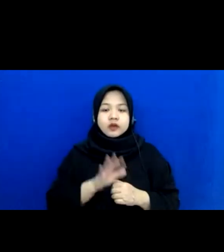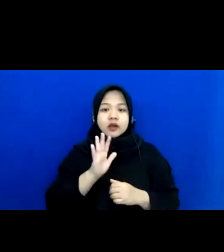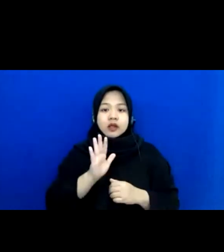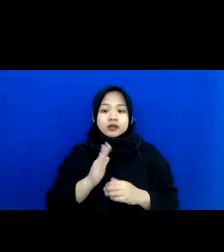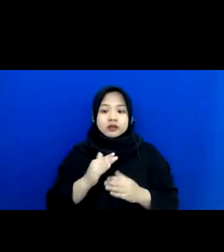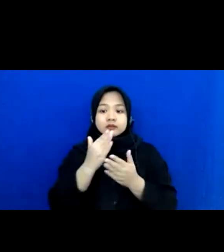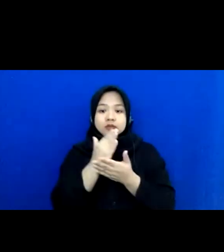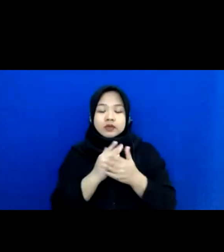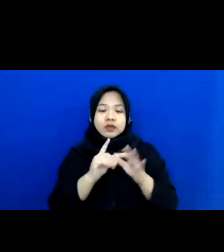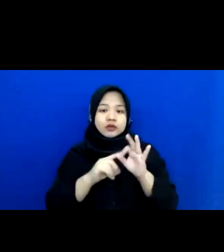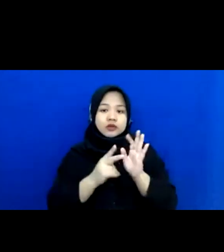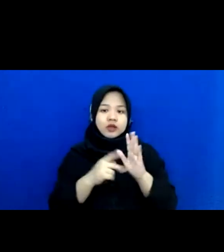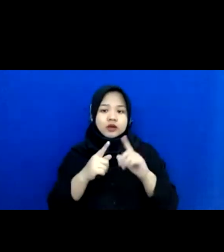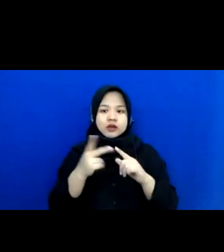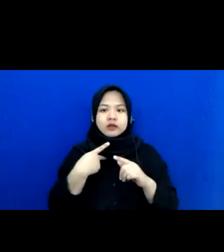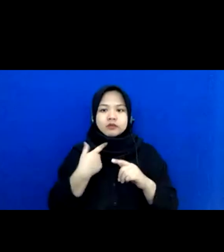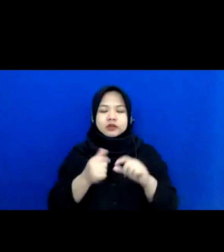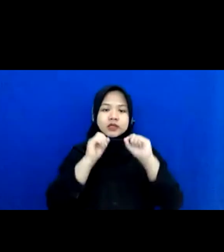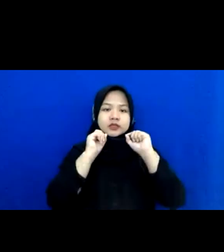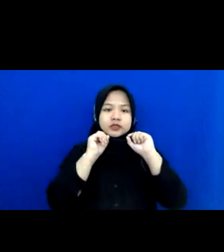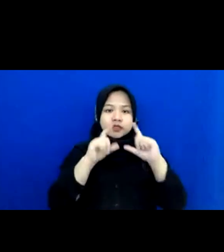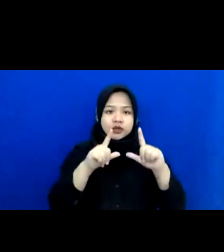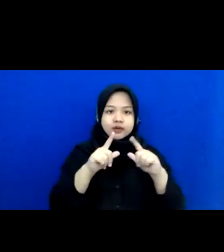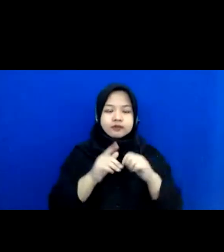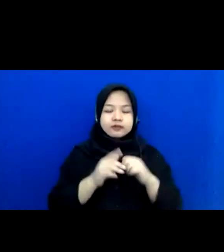we can address them as much as we can.